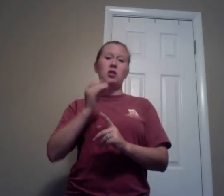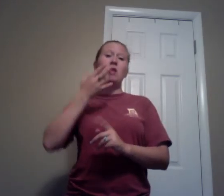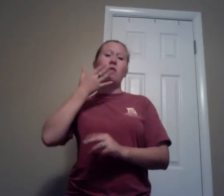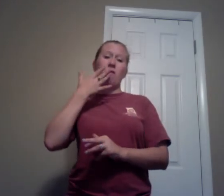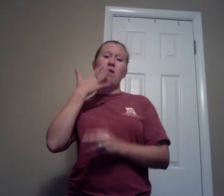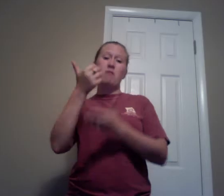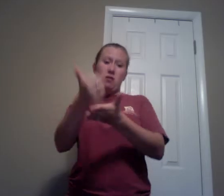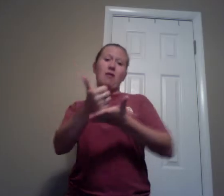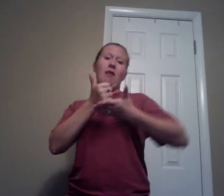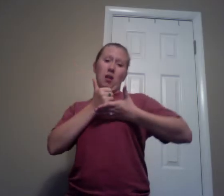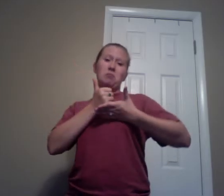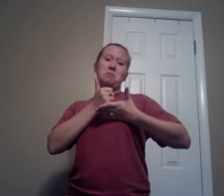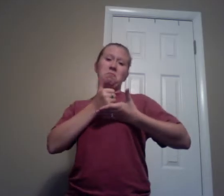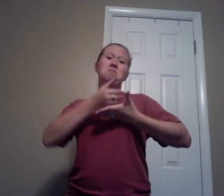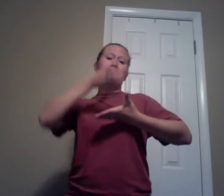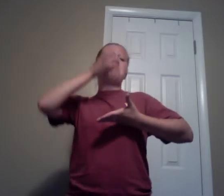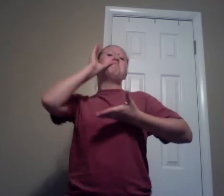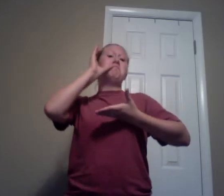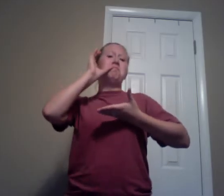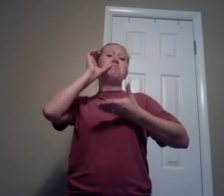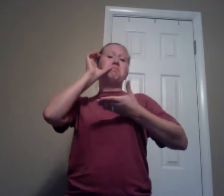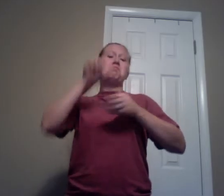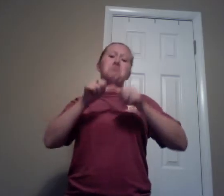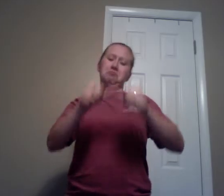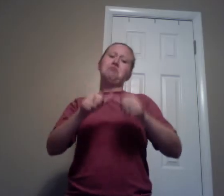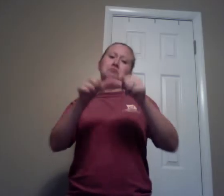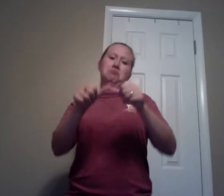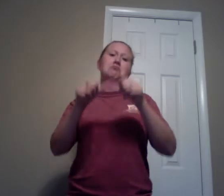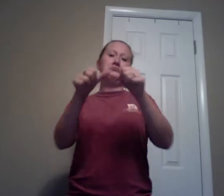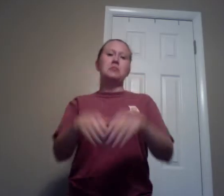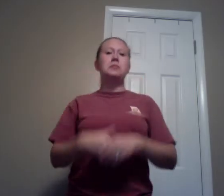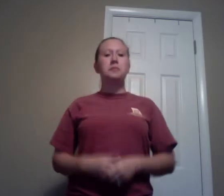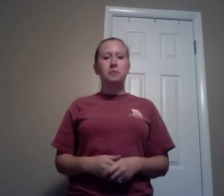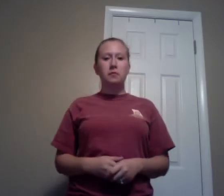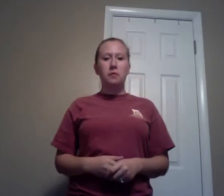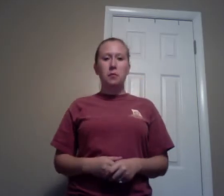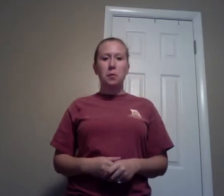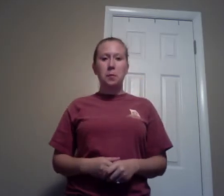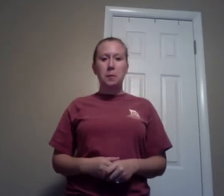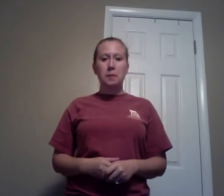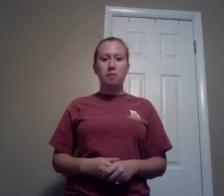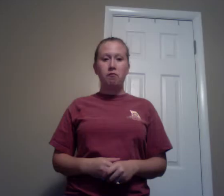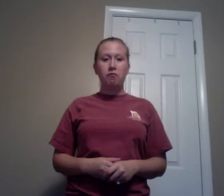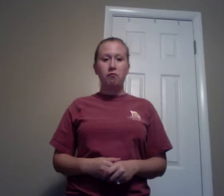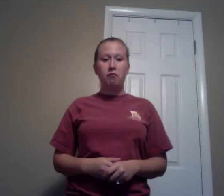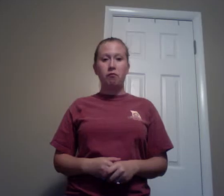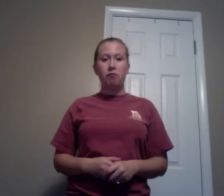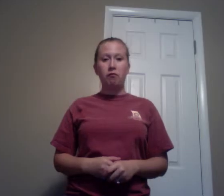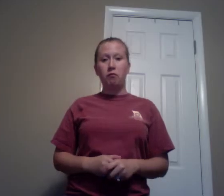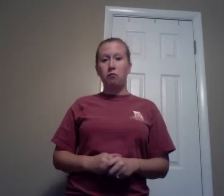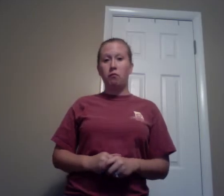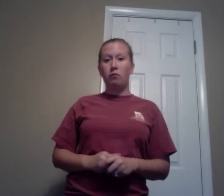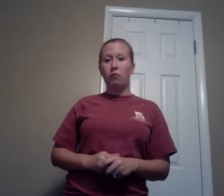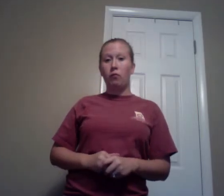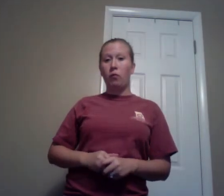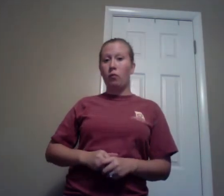the taste and get through the preparation. There are some other things that you can do to this preparation to make it a little easier to drink.